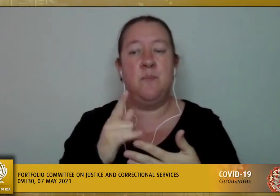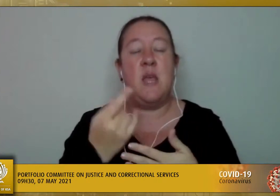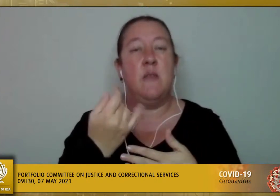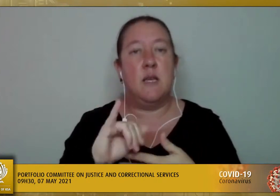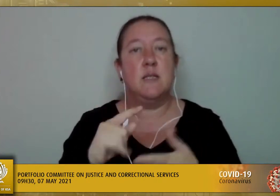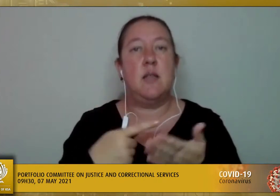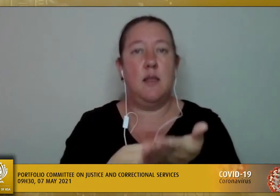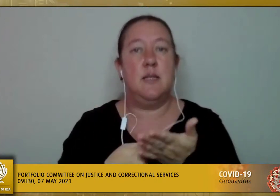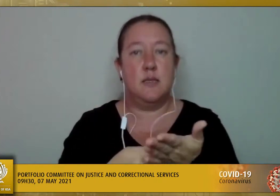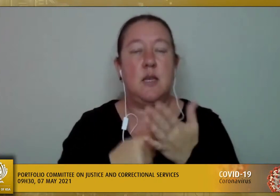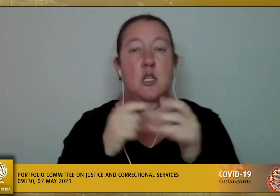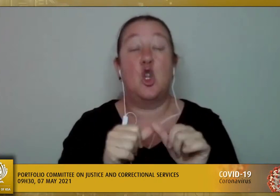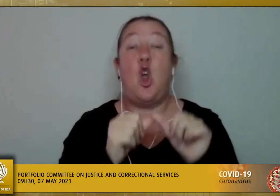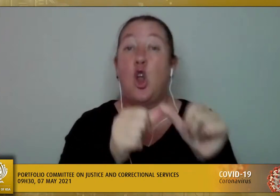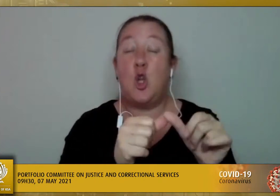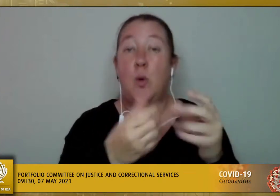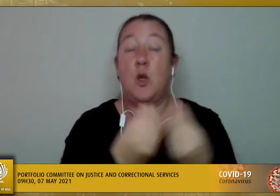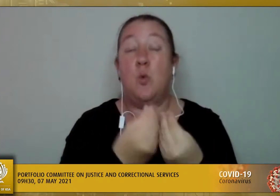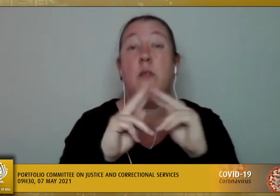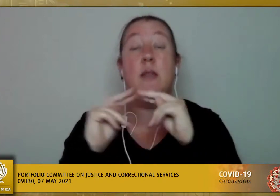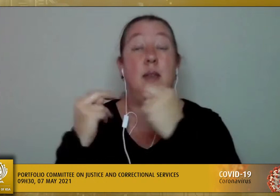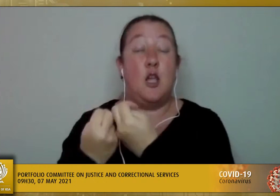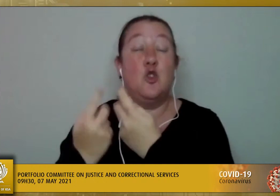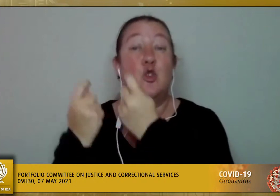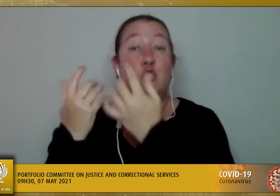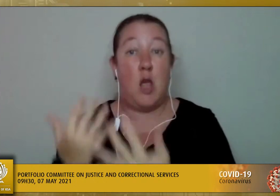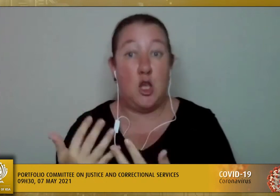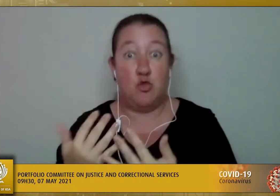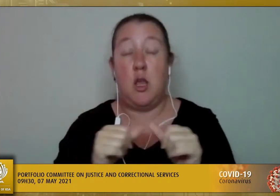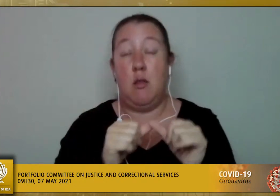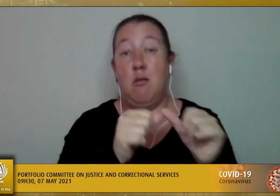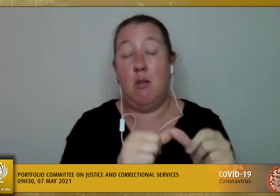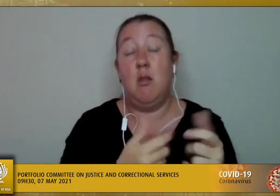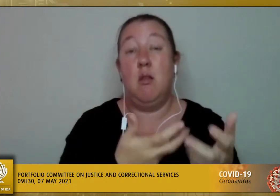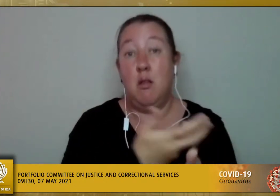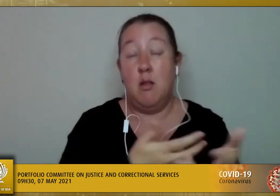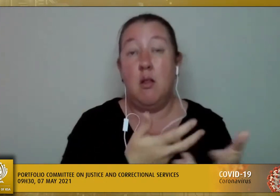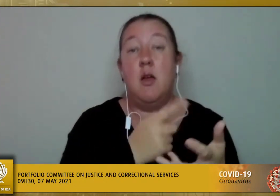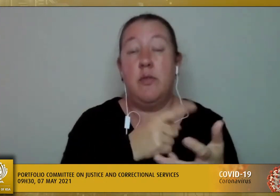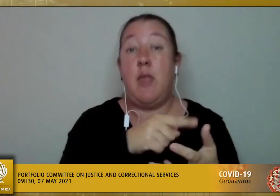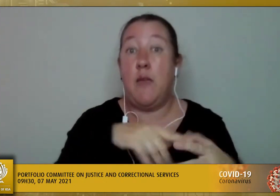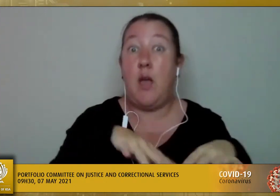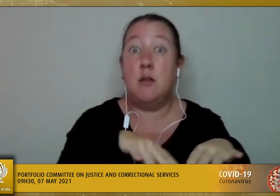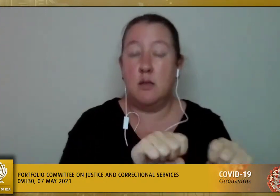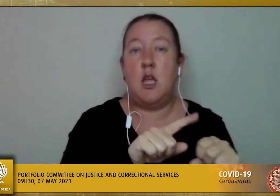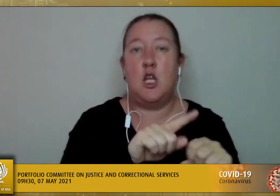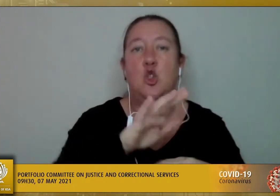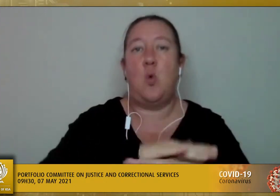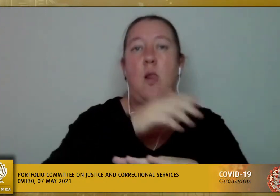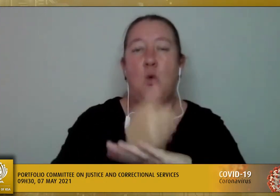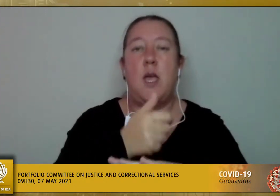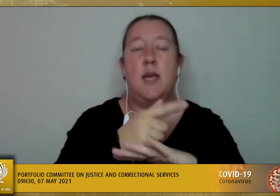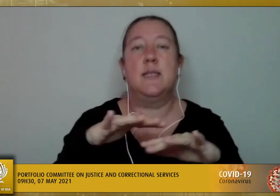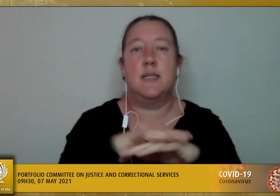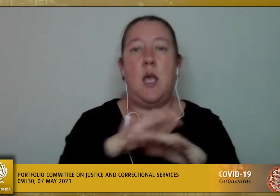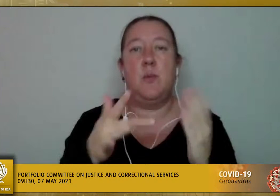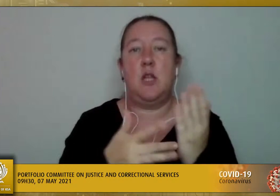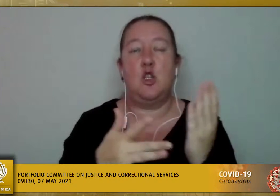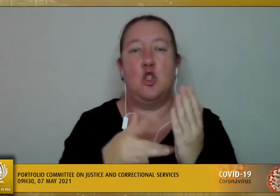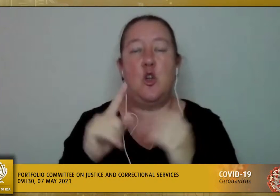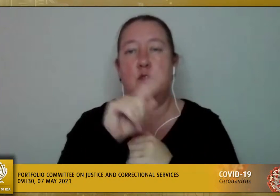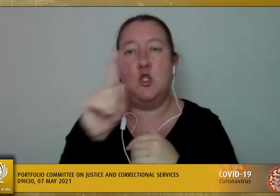discussion on going with national Treasury where they've given an undertaking to locate cyber technology of the Zonda